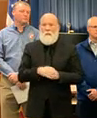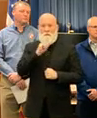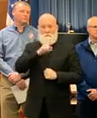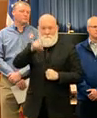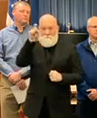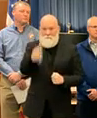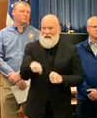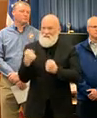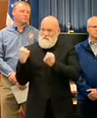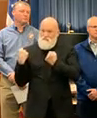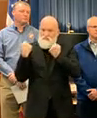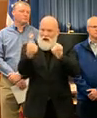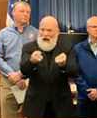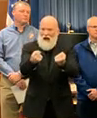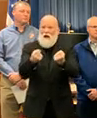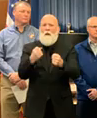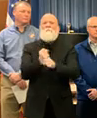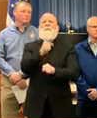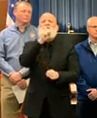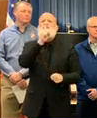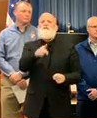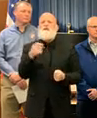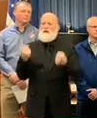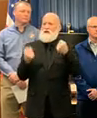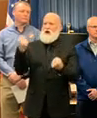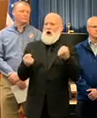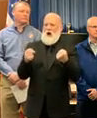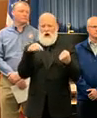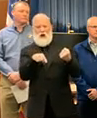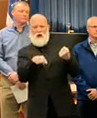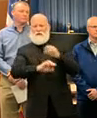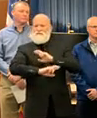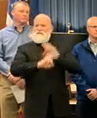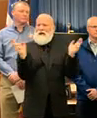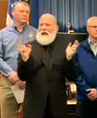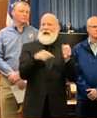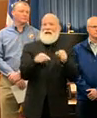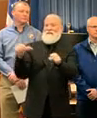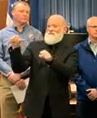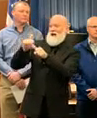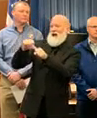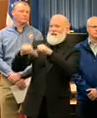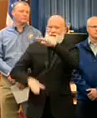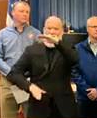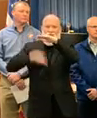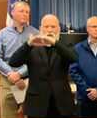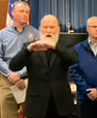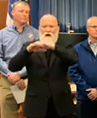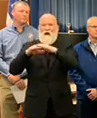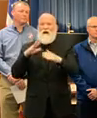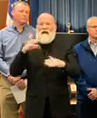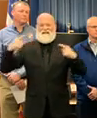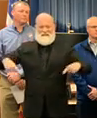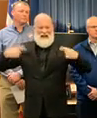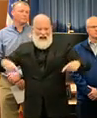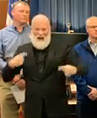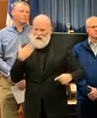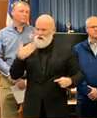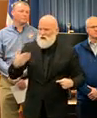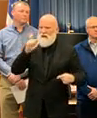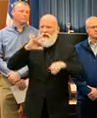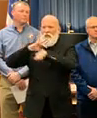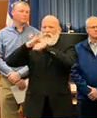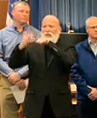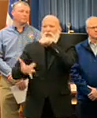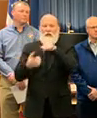sure that your vehicle is well prepared when you travel. Check your tires, check your lights, your brakes. Make sure your vehicle is topped